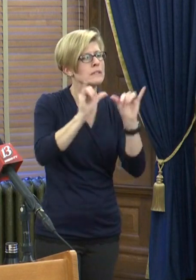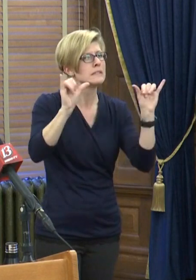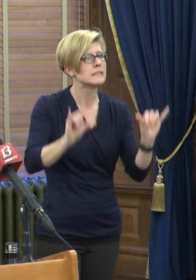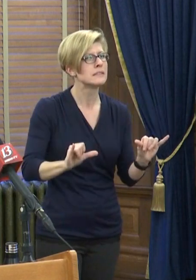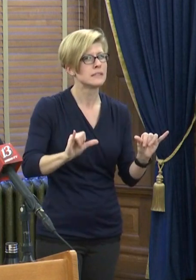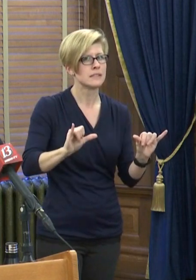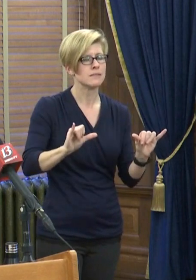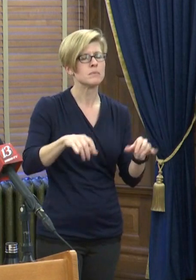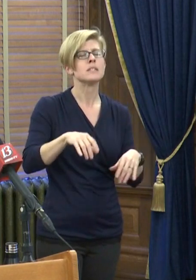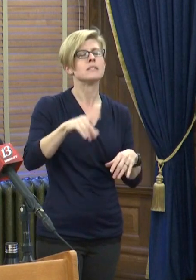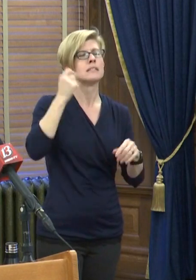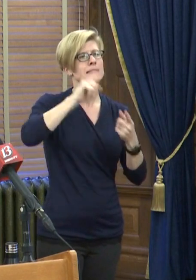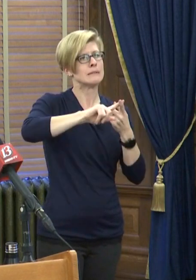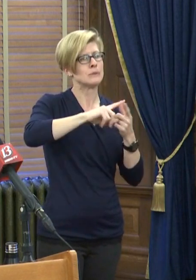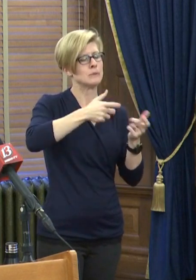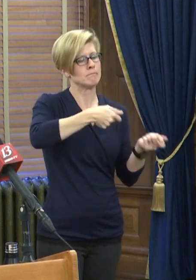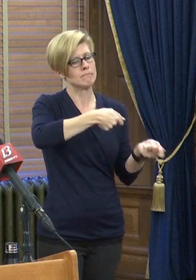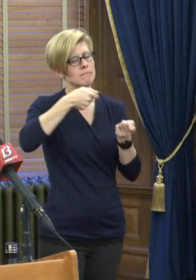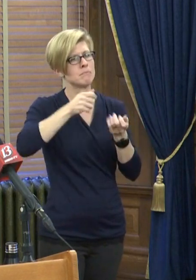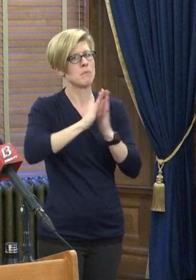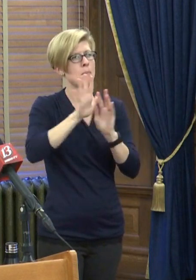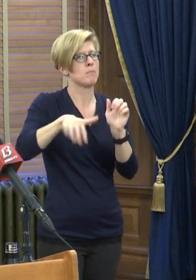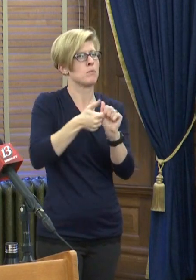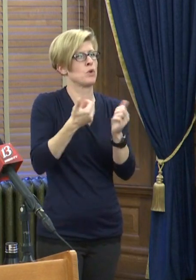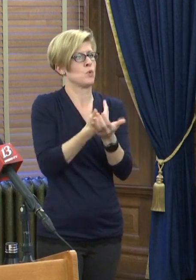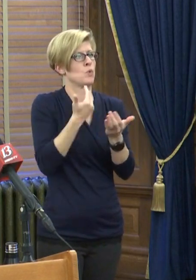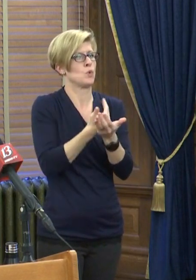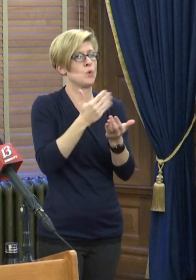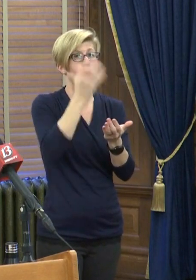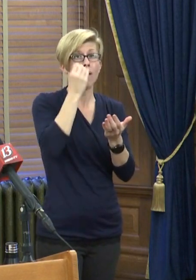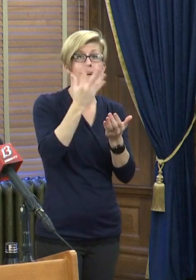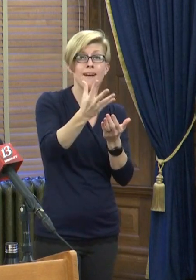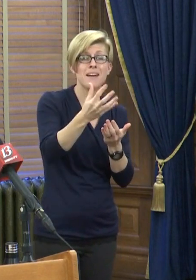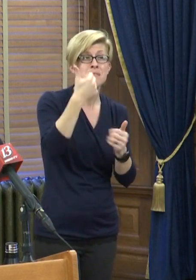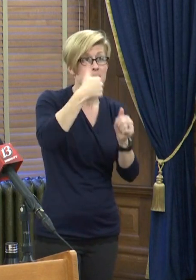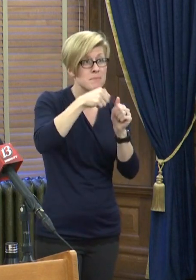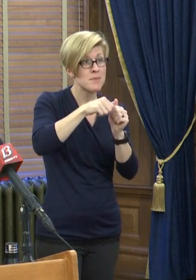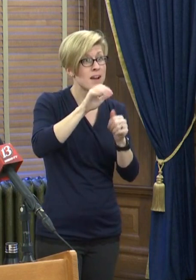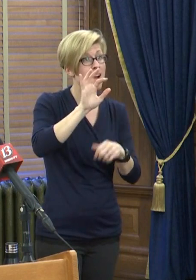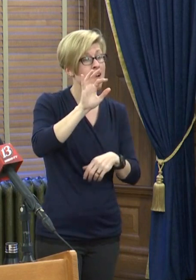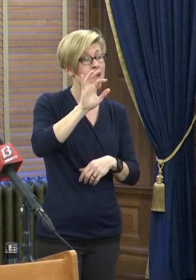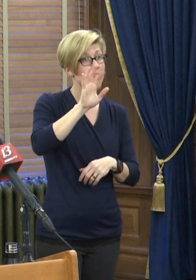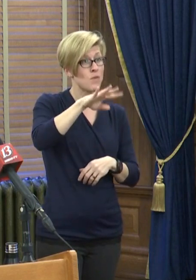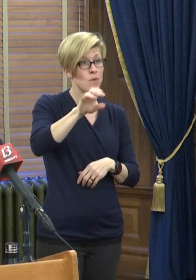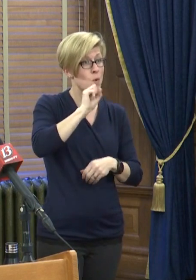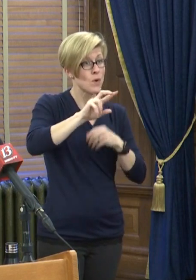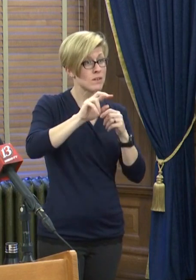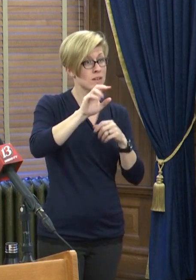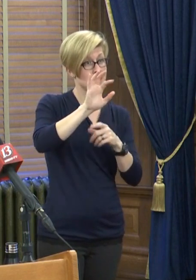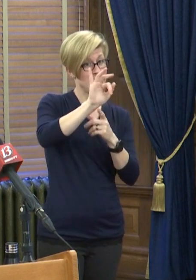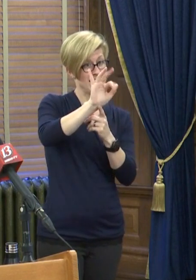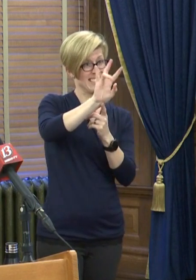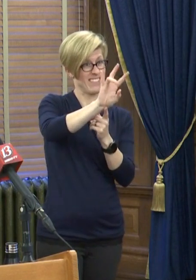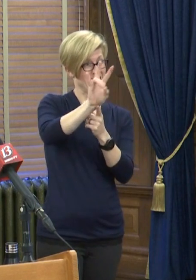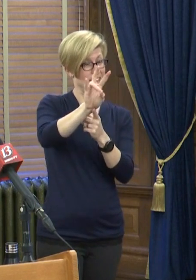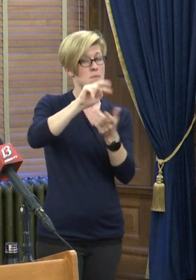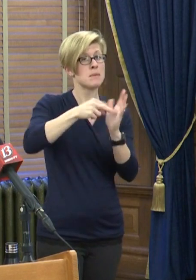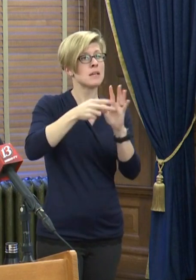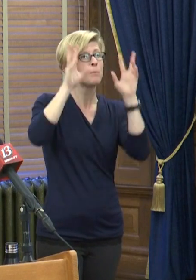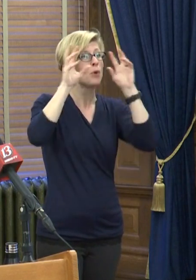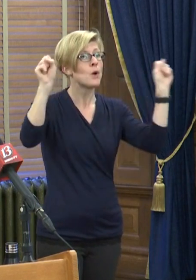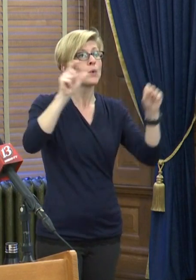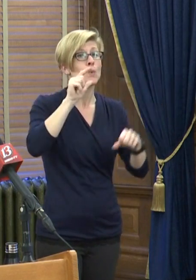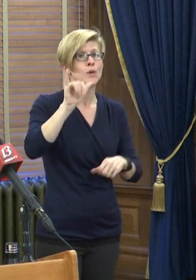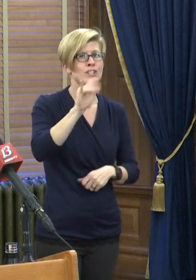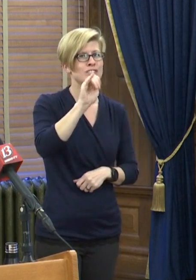for a reference point, Jimmy Carter was sworn in as governor in 1977.